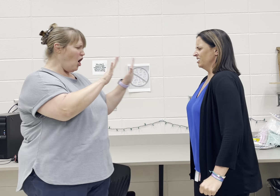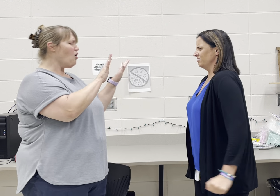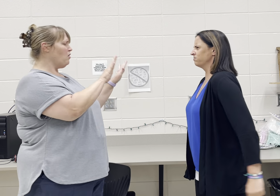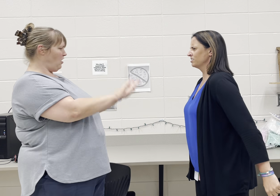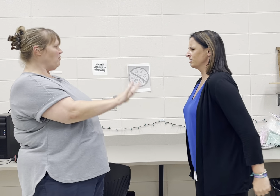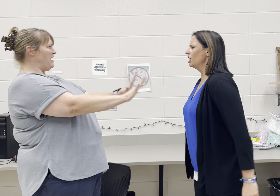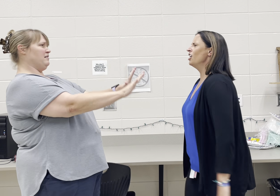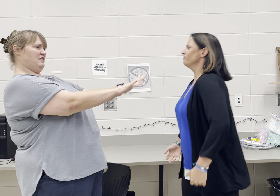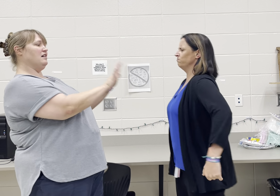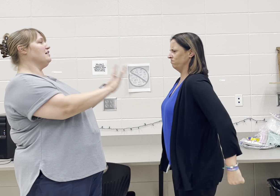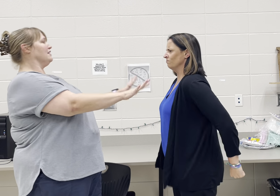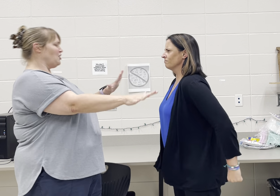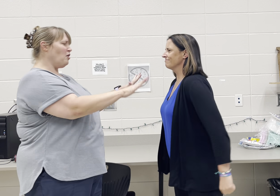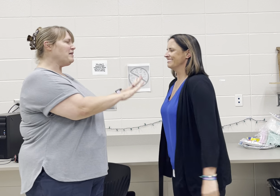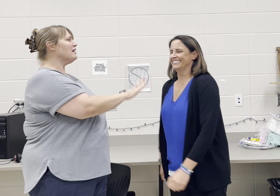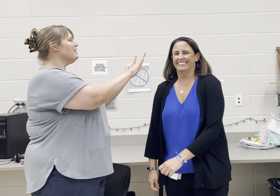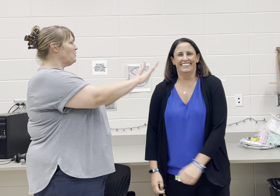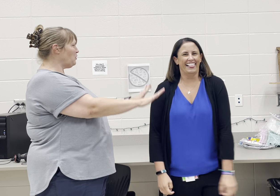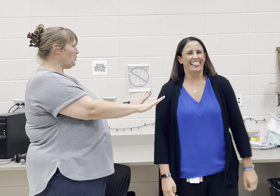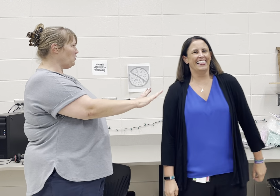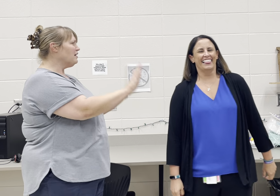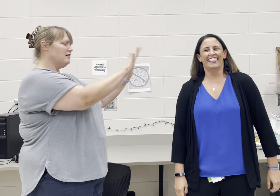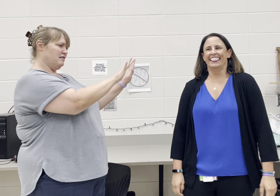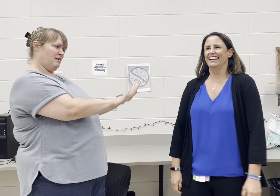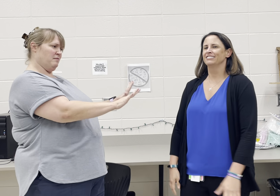Yo, calm down. Calm down. Calm down.